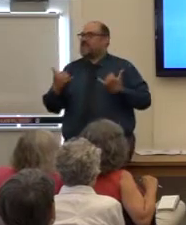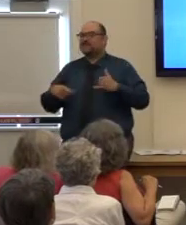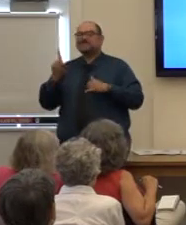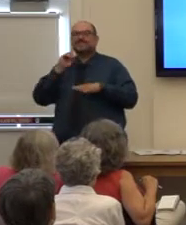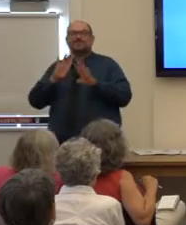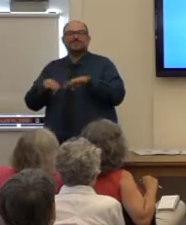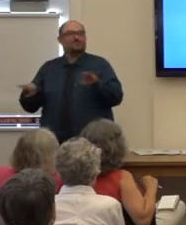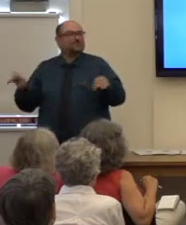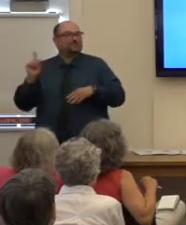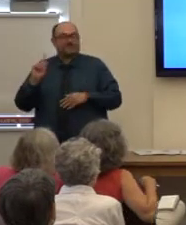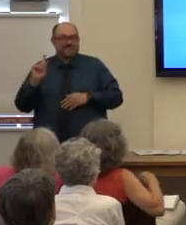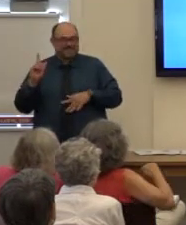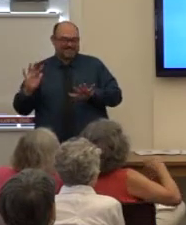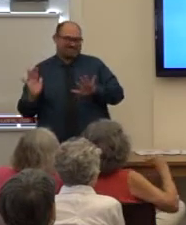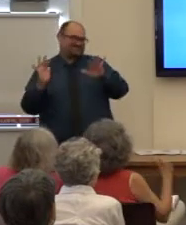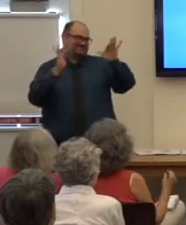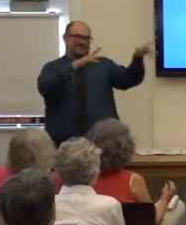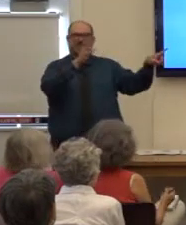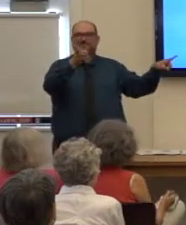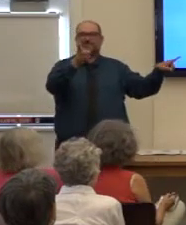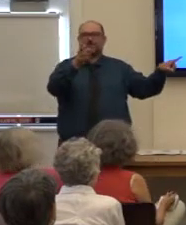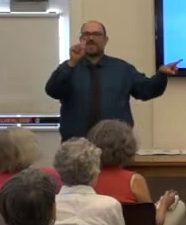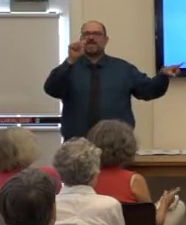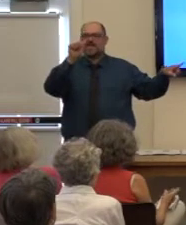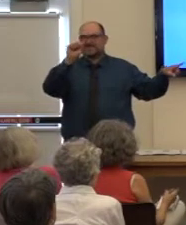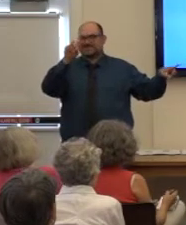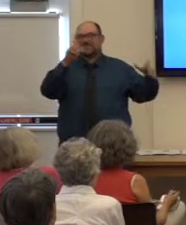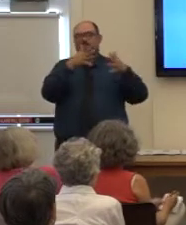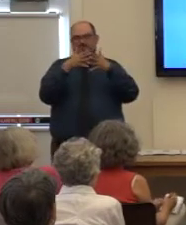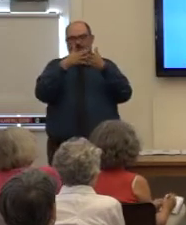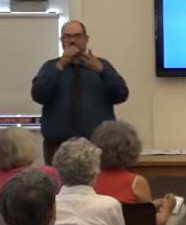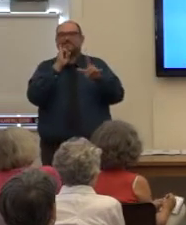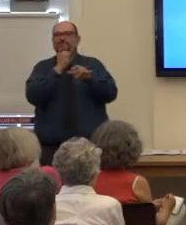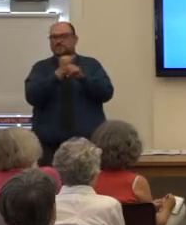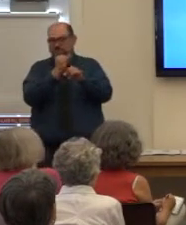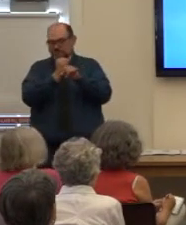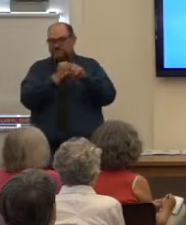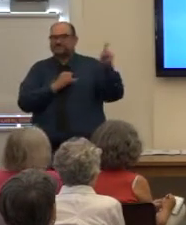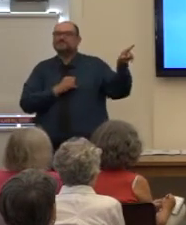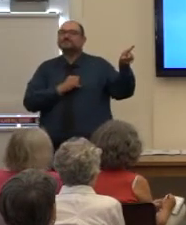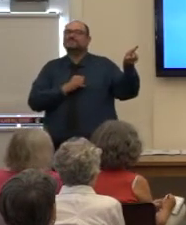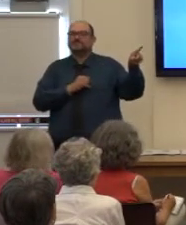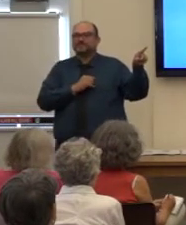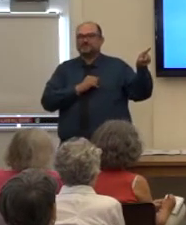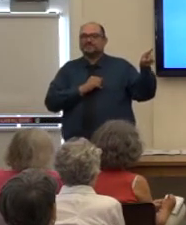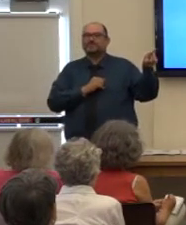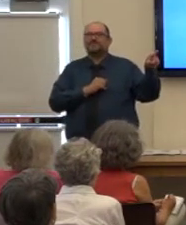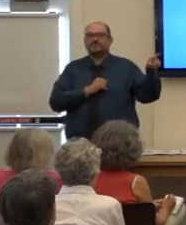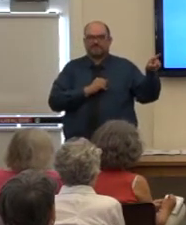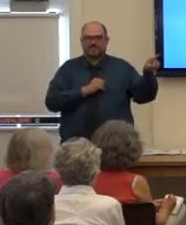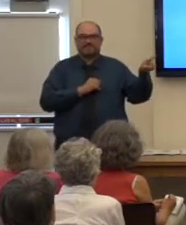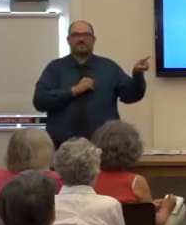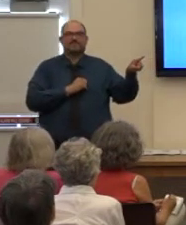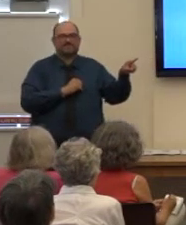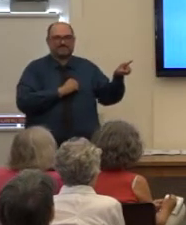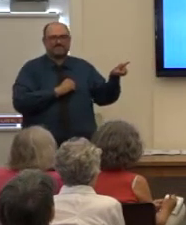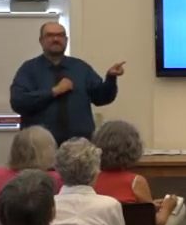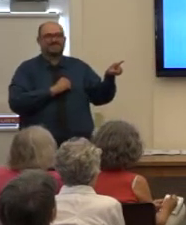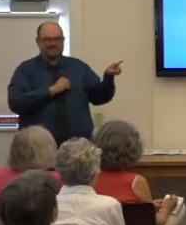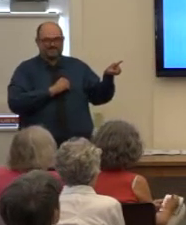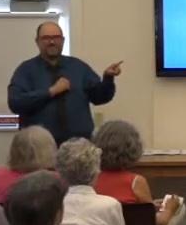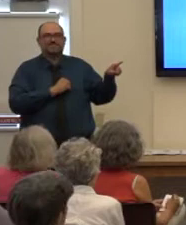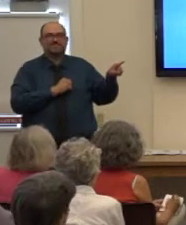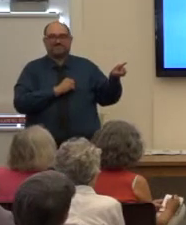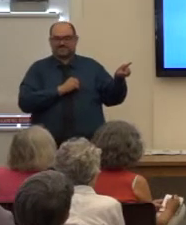known as the American Asylum for the Deaf and Dumb, to be educated in a world beyond the one they'd grown up in.